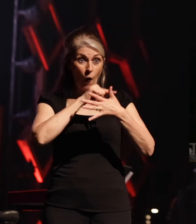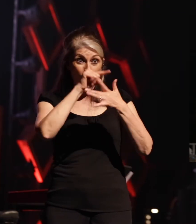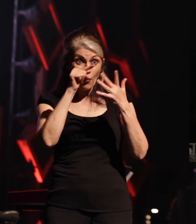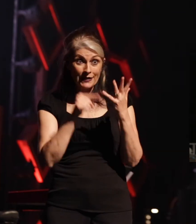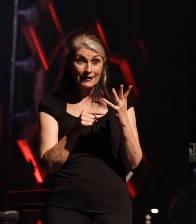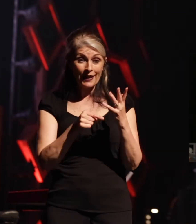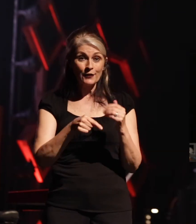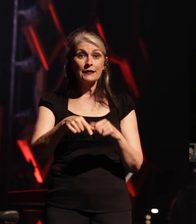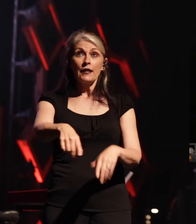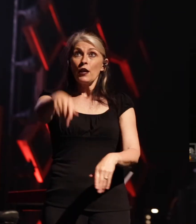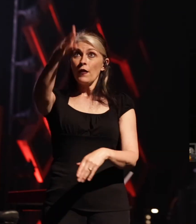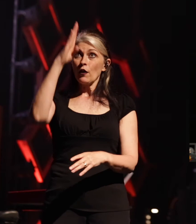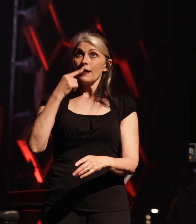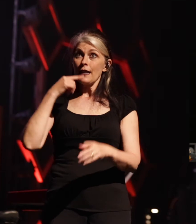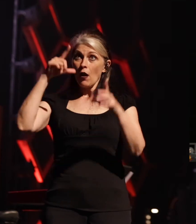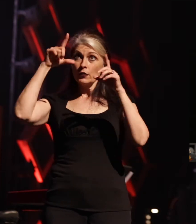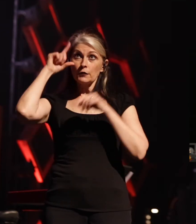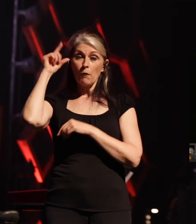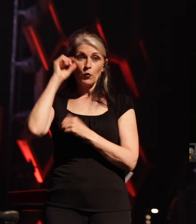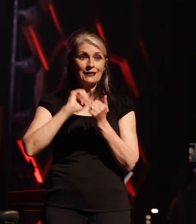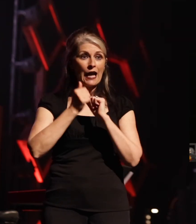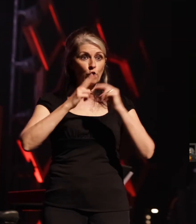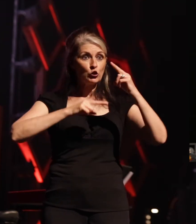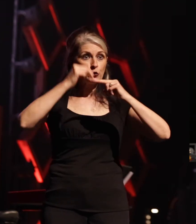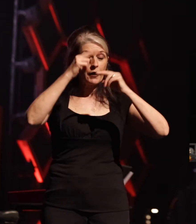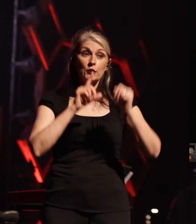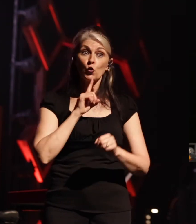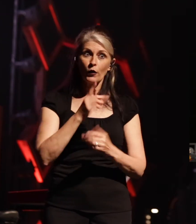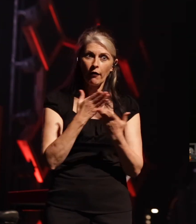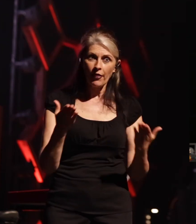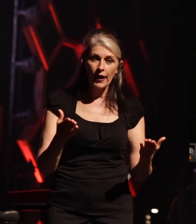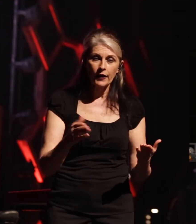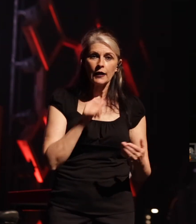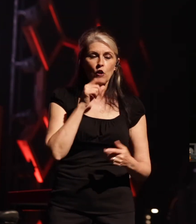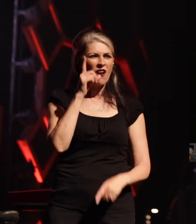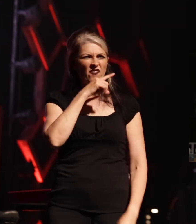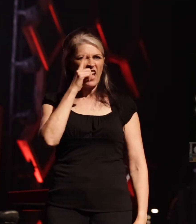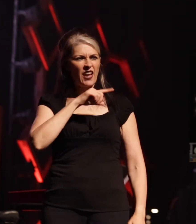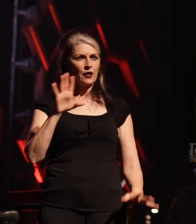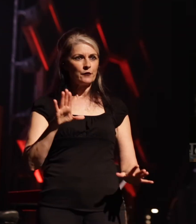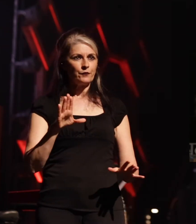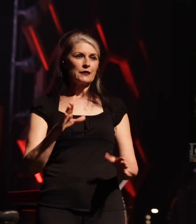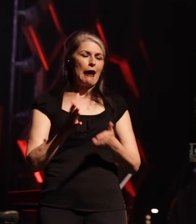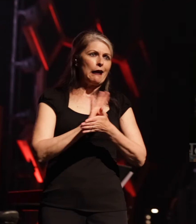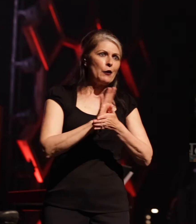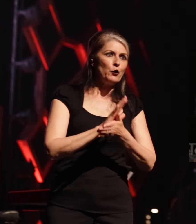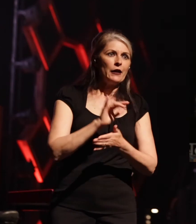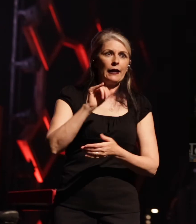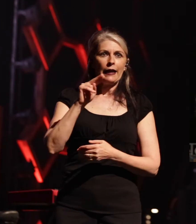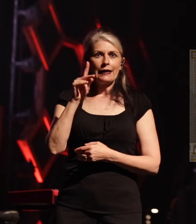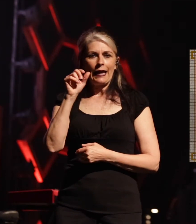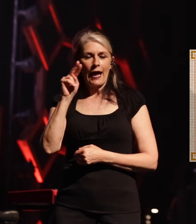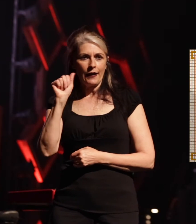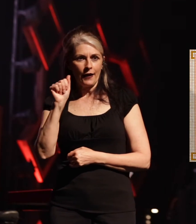to build the Ark of the Covenant. It was a real thing. It's not just something fake in the Indiana Jones movie. So here it is. Have